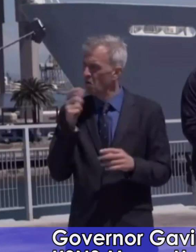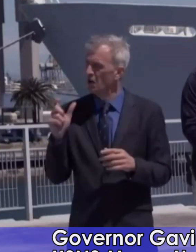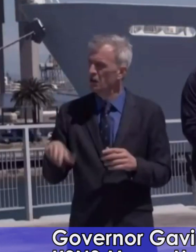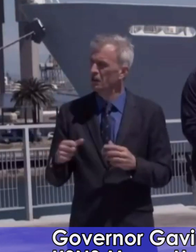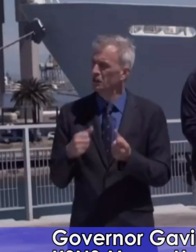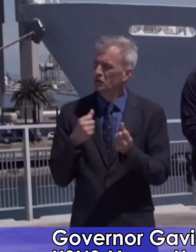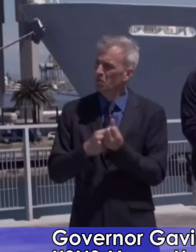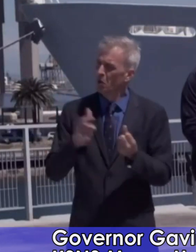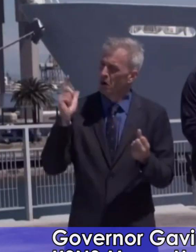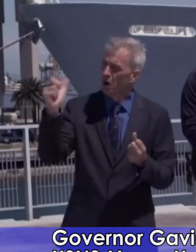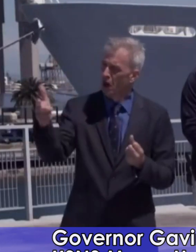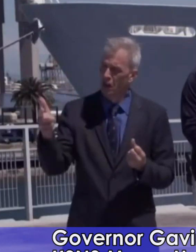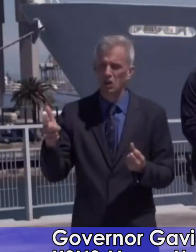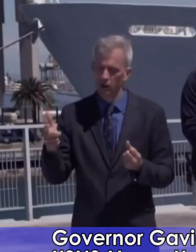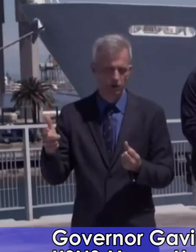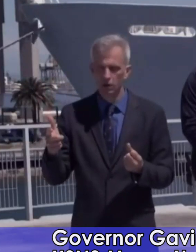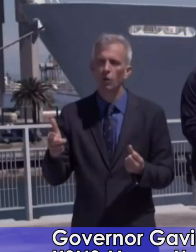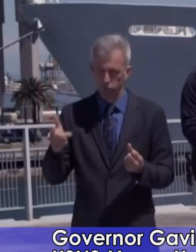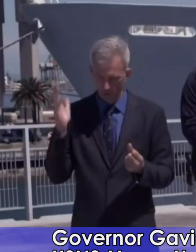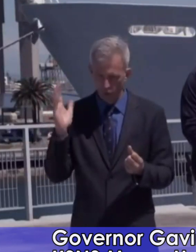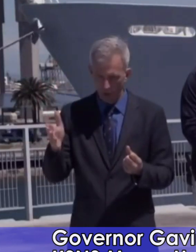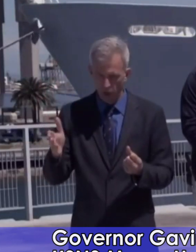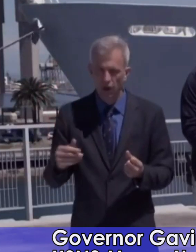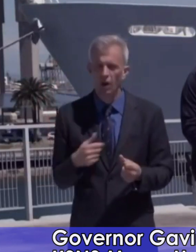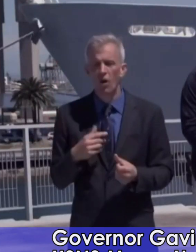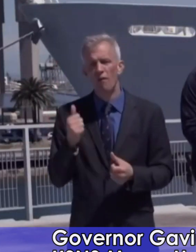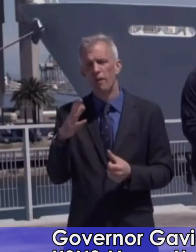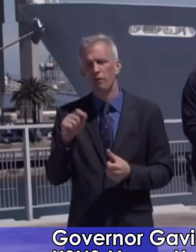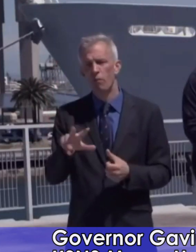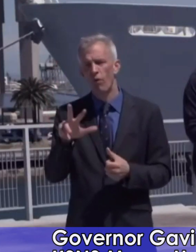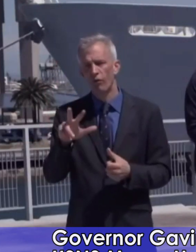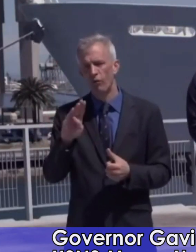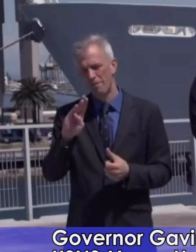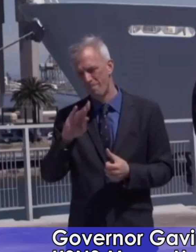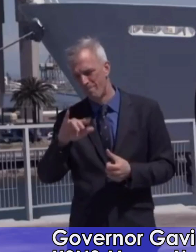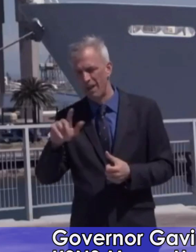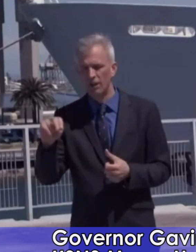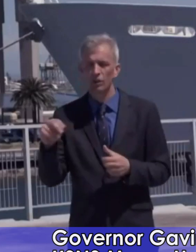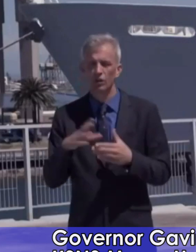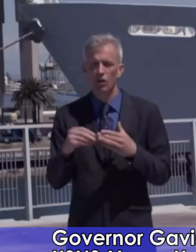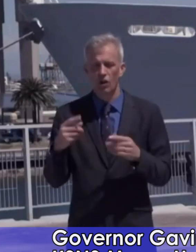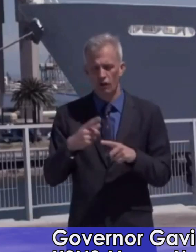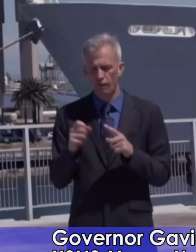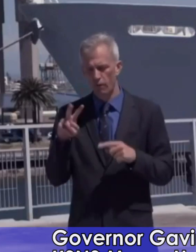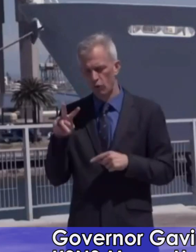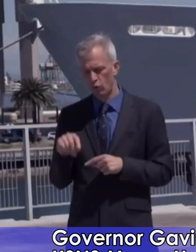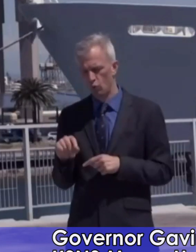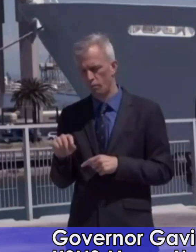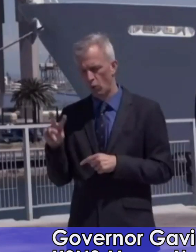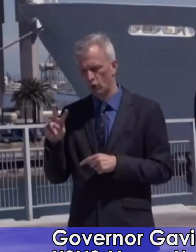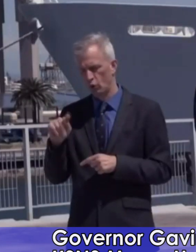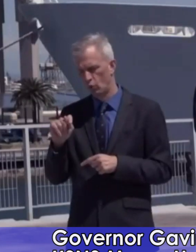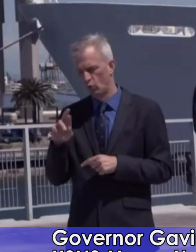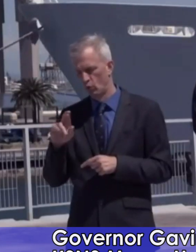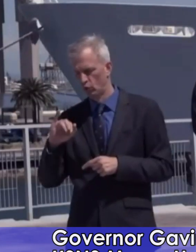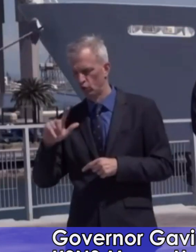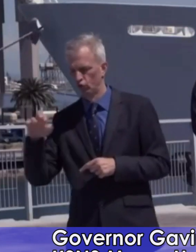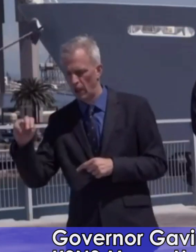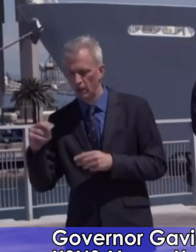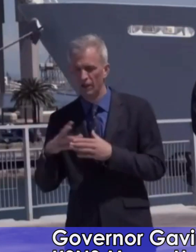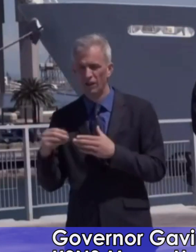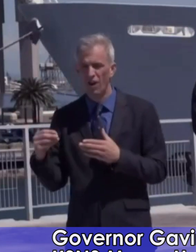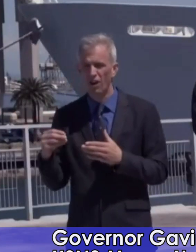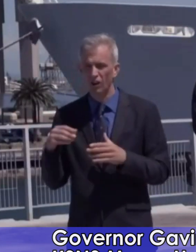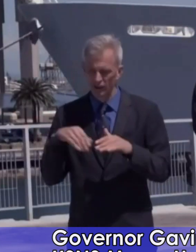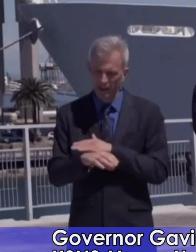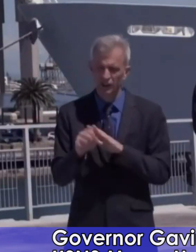and cities, we have $15.3 billion that will come from the $2.2 trillion stimulus into